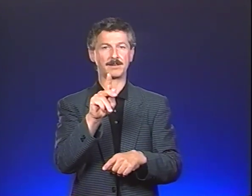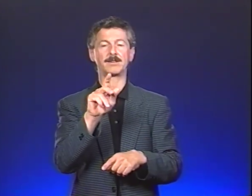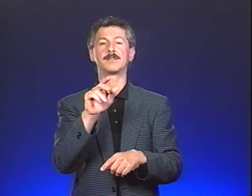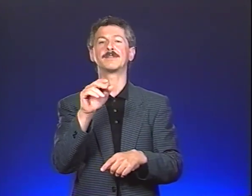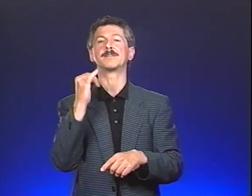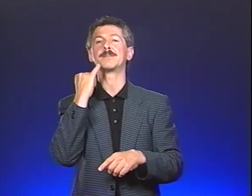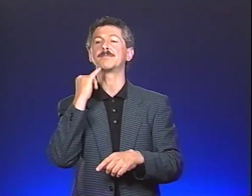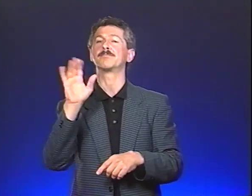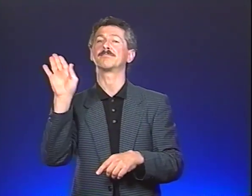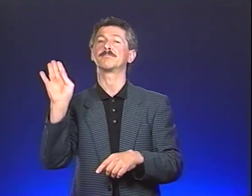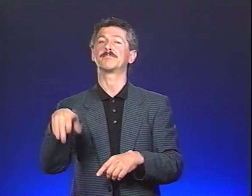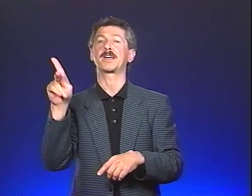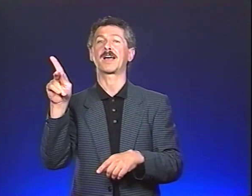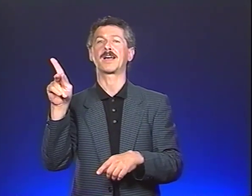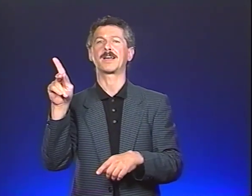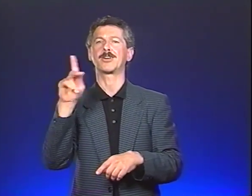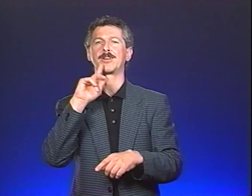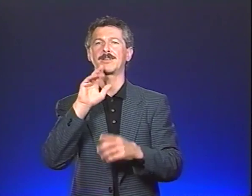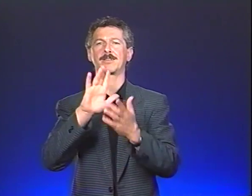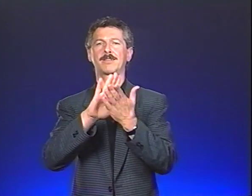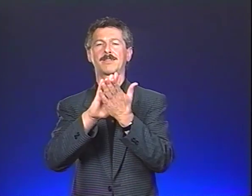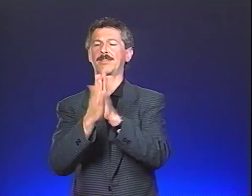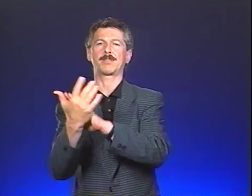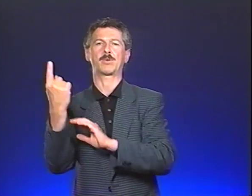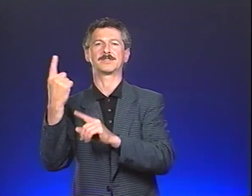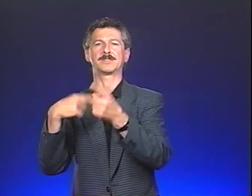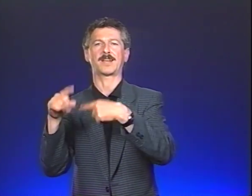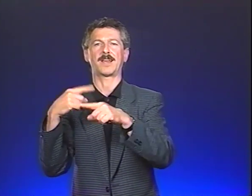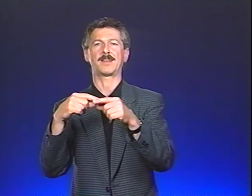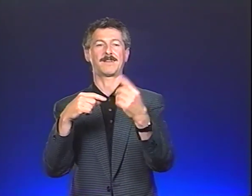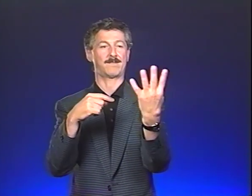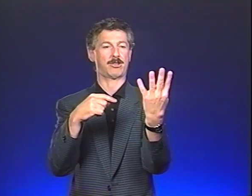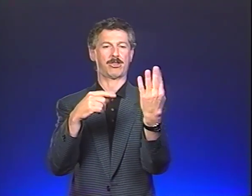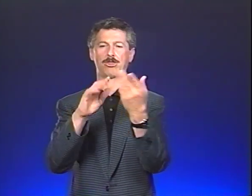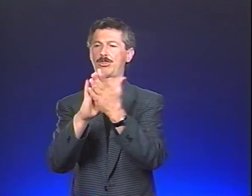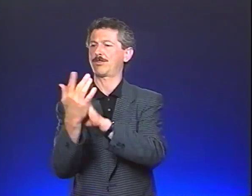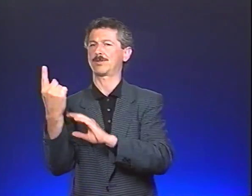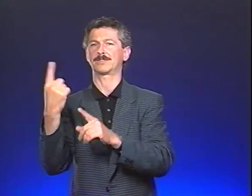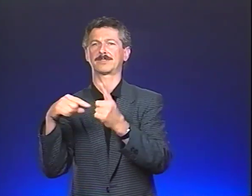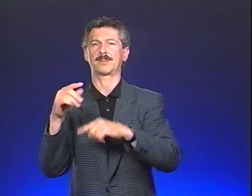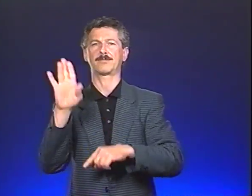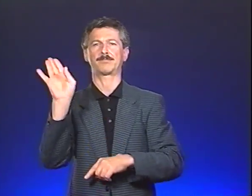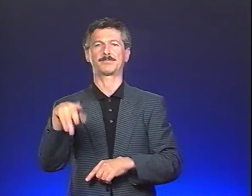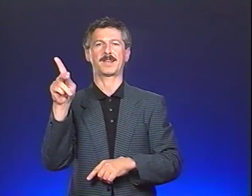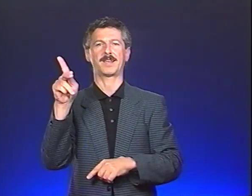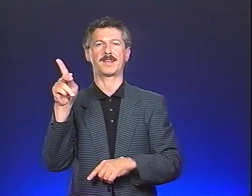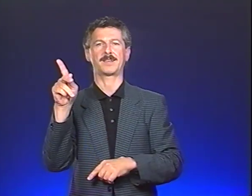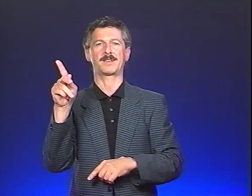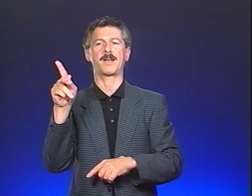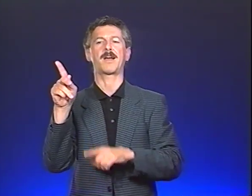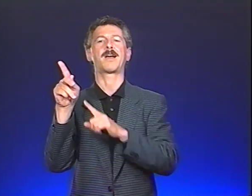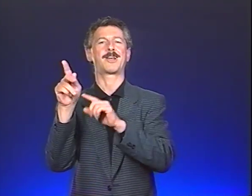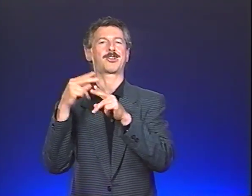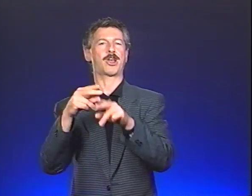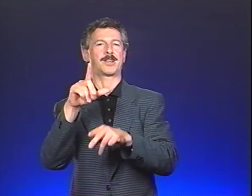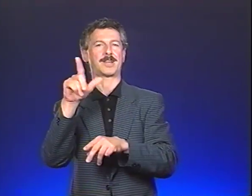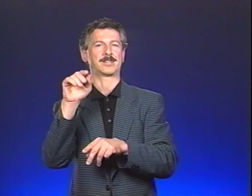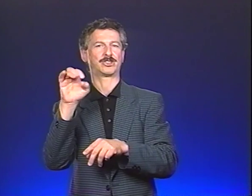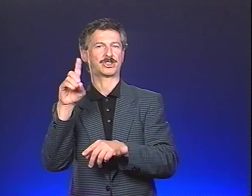So a combination of four signs to make one word bank. But when I combine these signs this way, it becomes